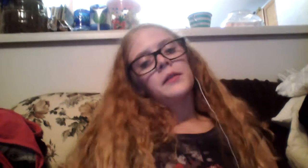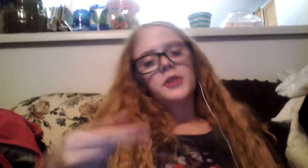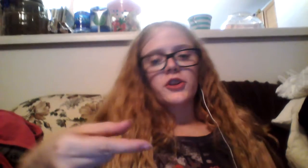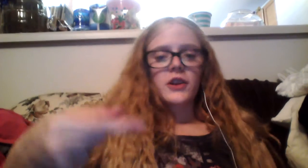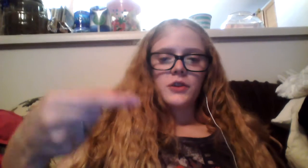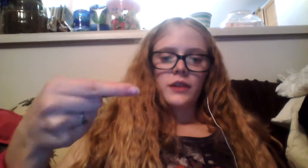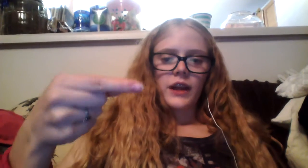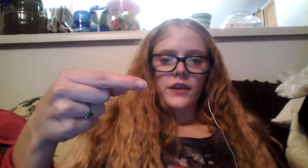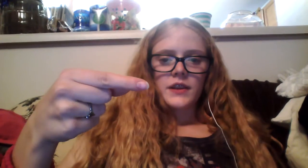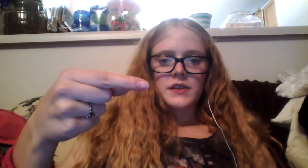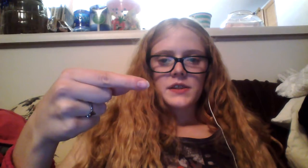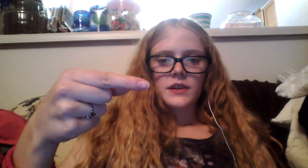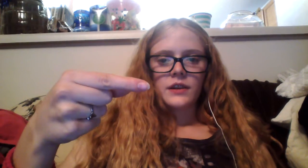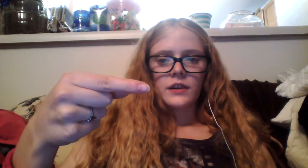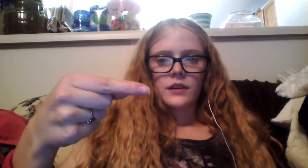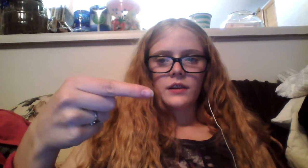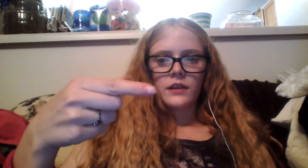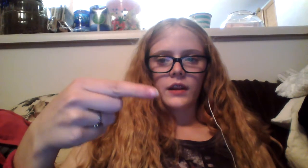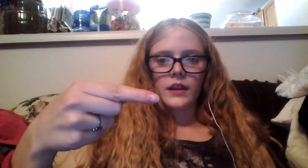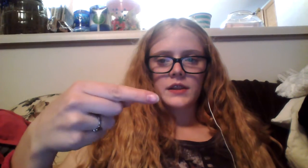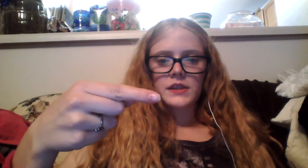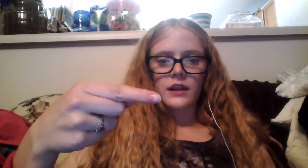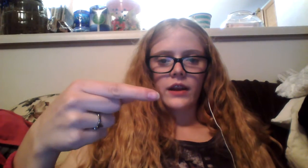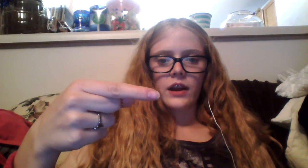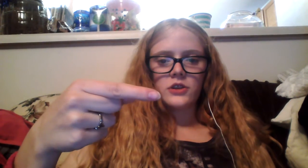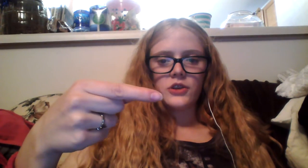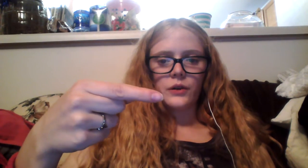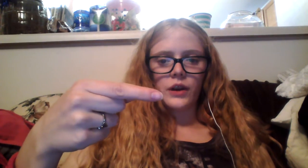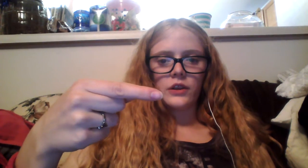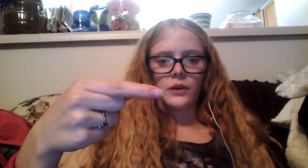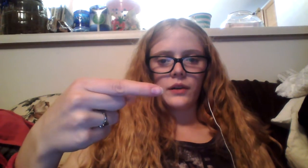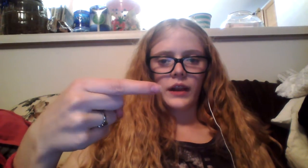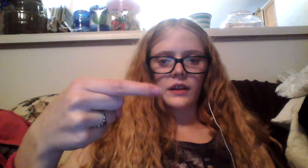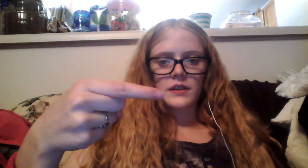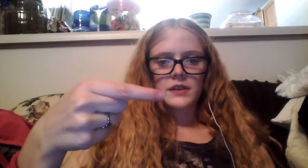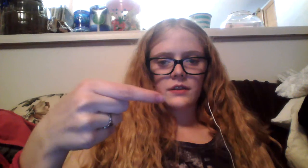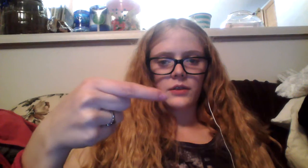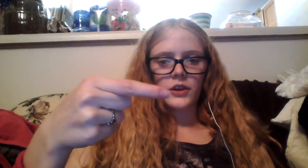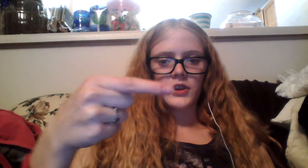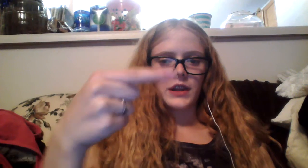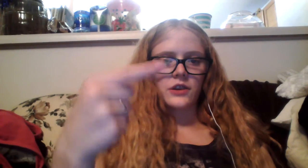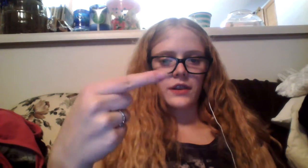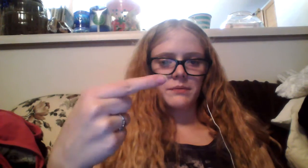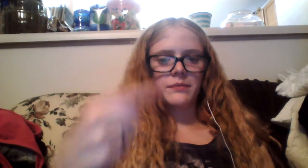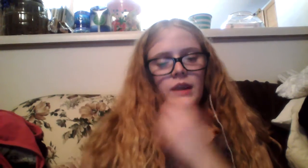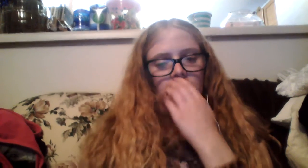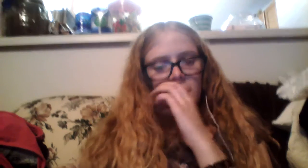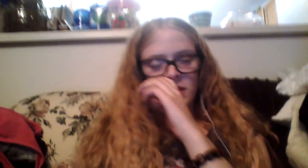But you could do it like this. Like this. And you can do it like this. You just had your thumb. So